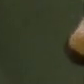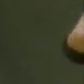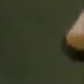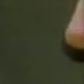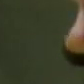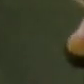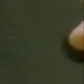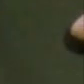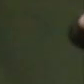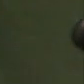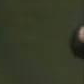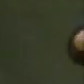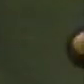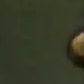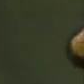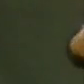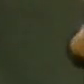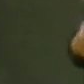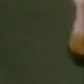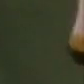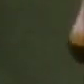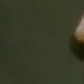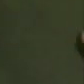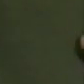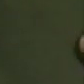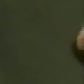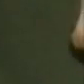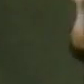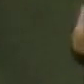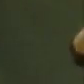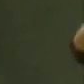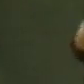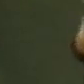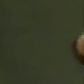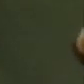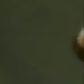areas? And if there are no limits, should there be?